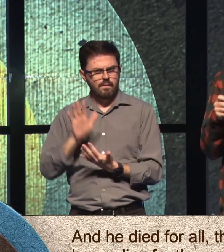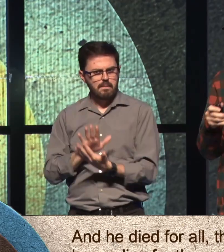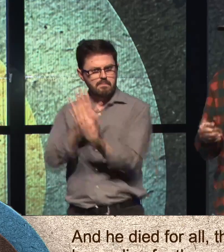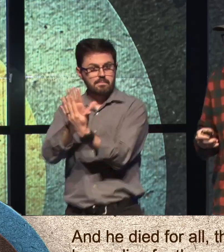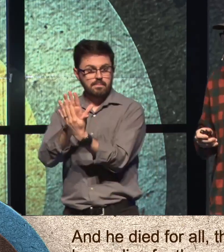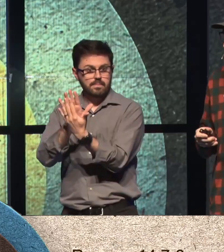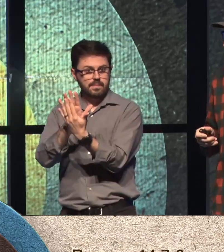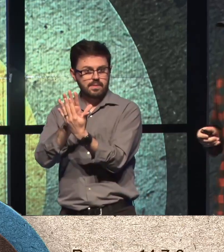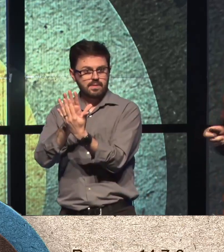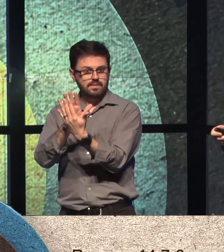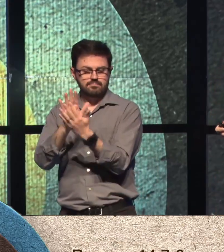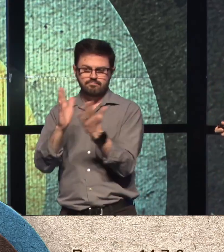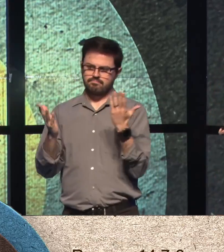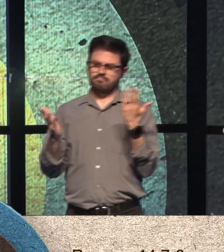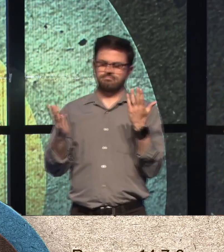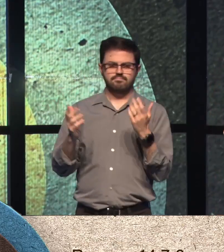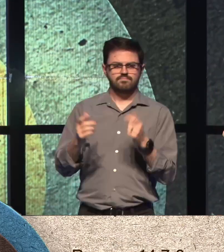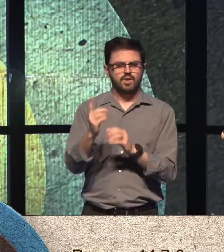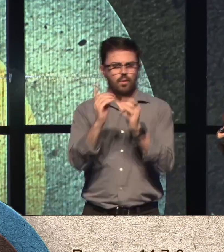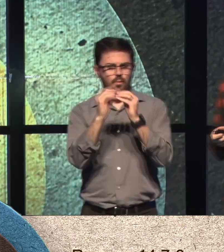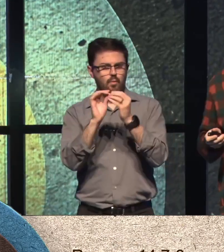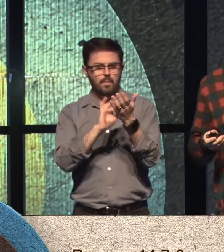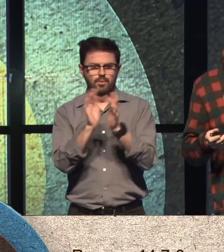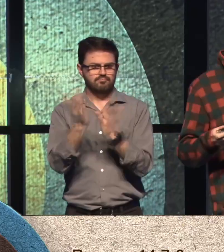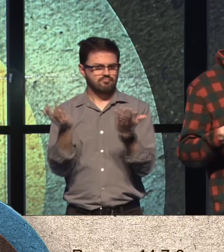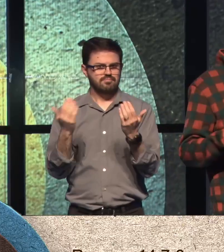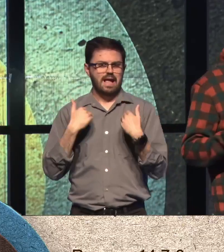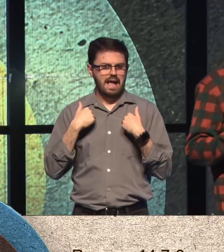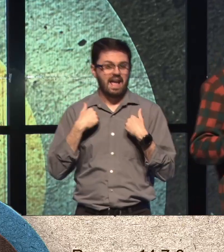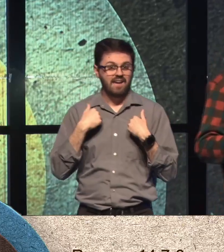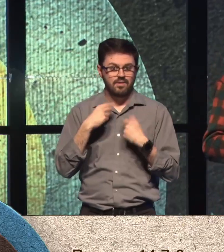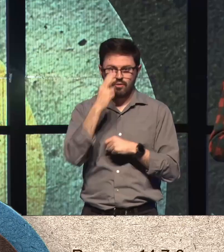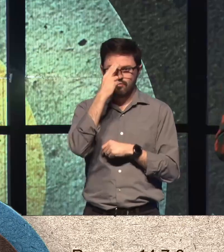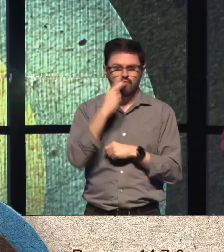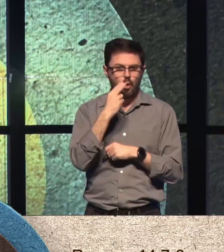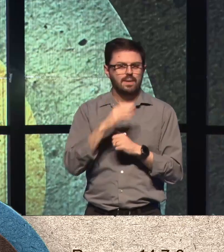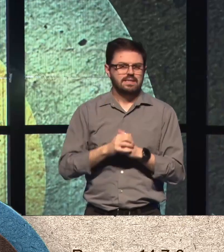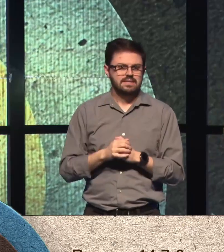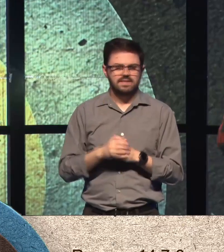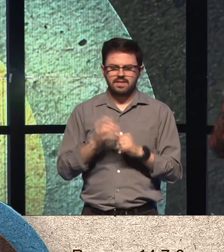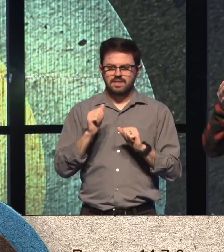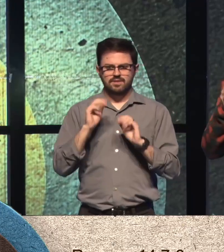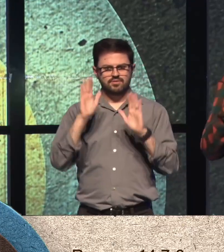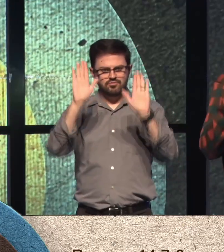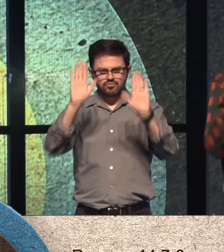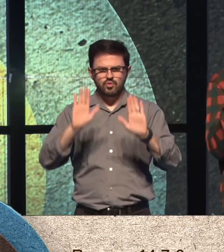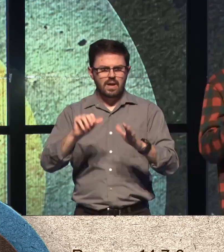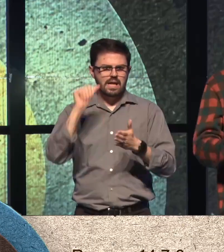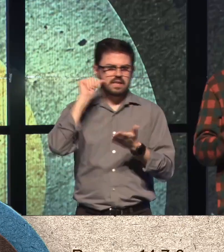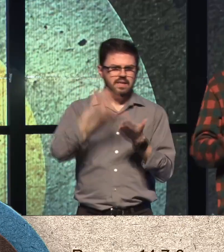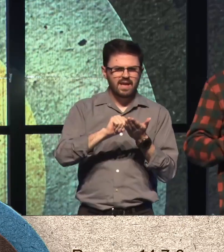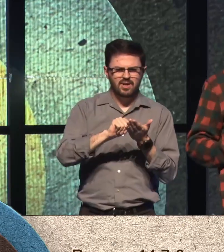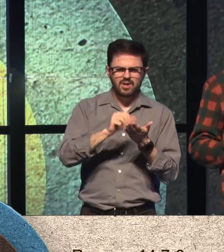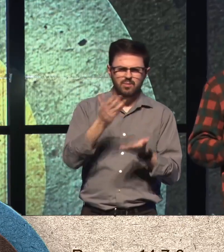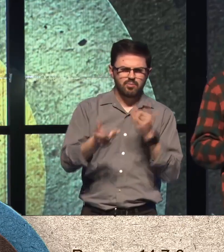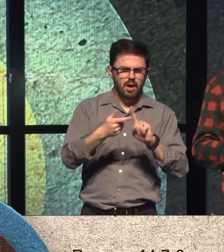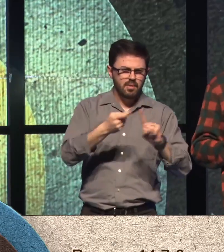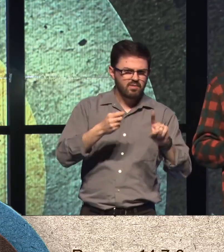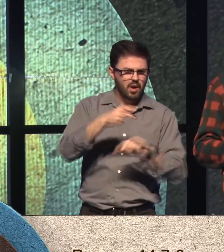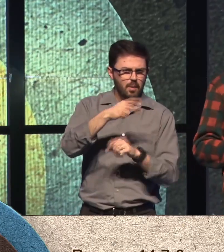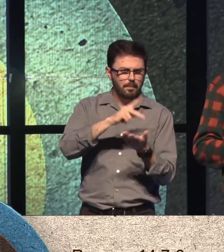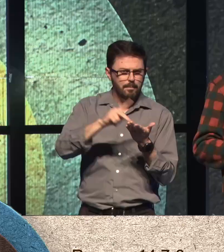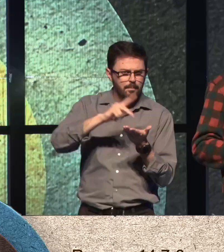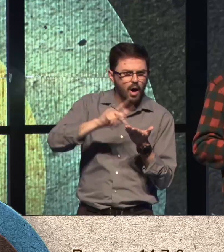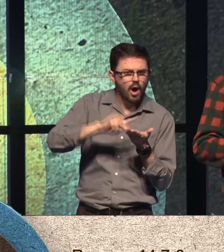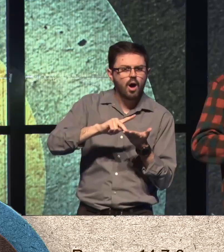Okay, maybe not. Romans. We'll go to Romans. Another great letter. Probably Paul, probably an authentic letter of the